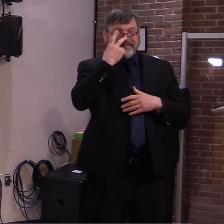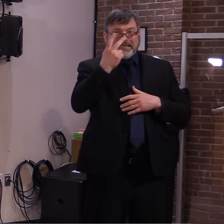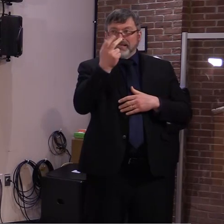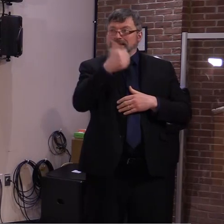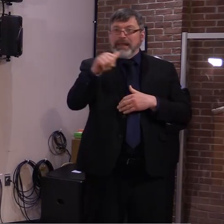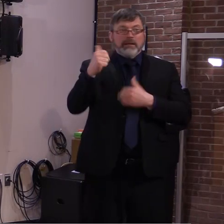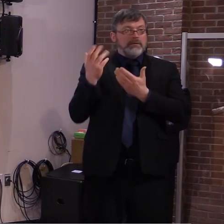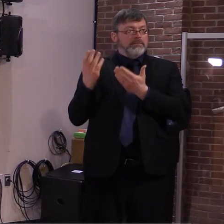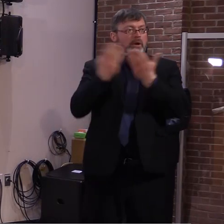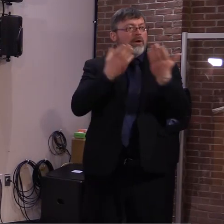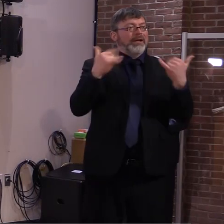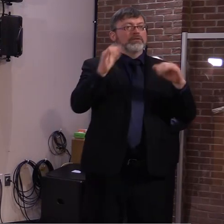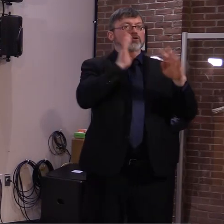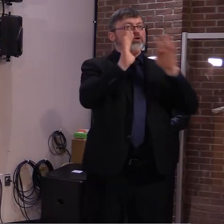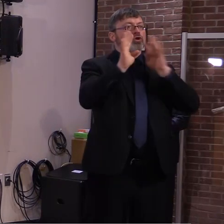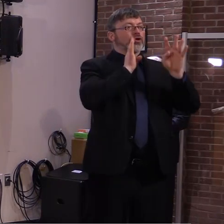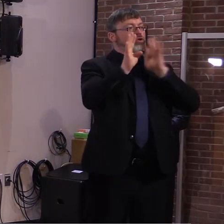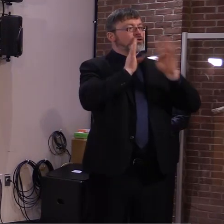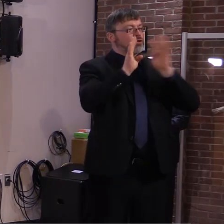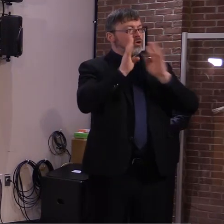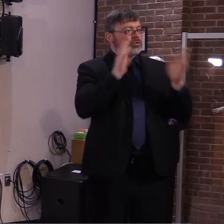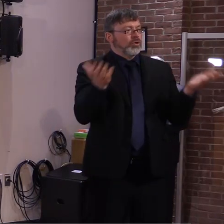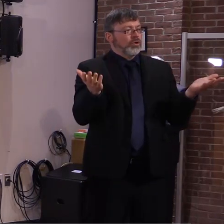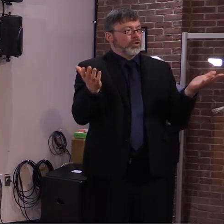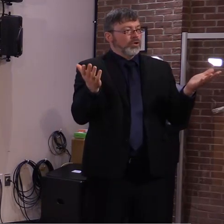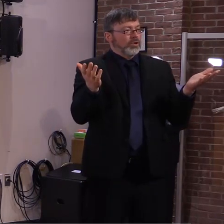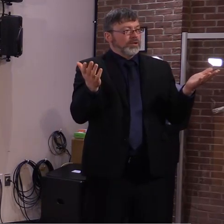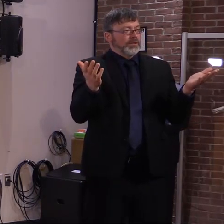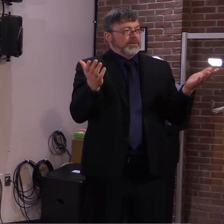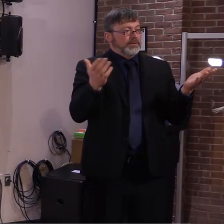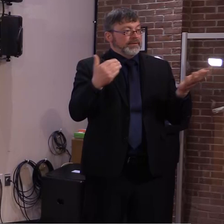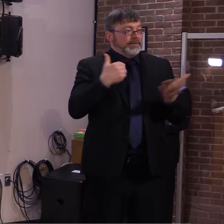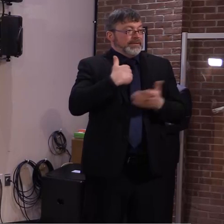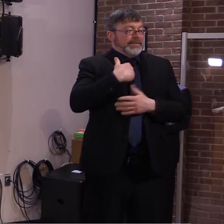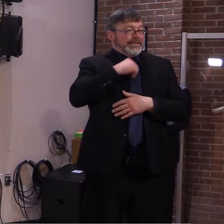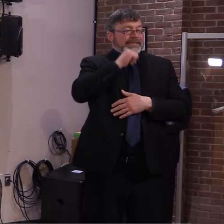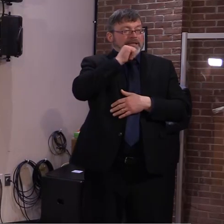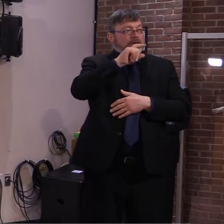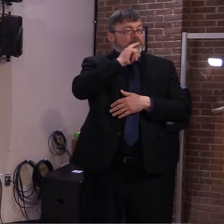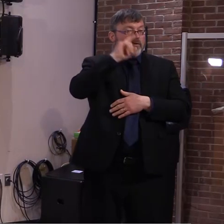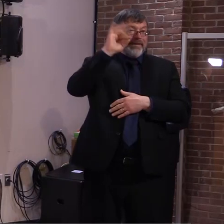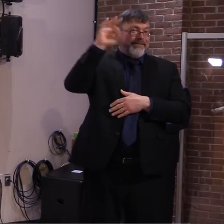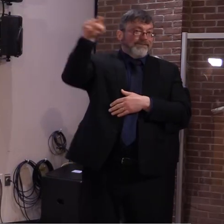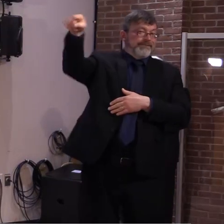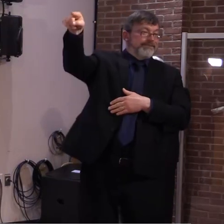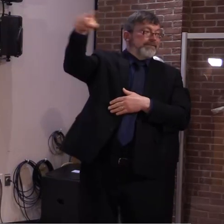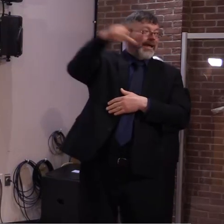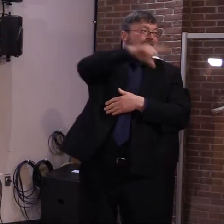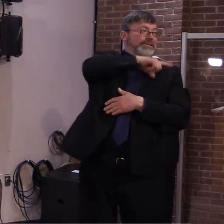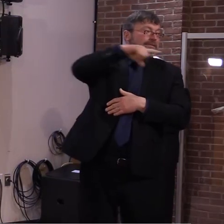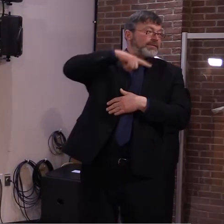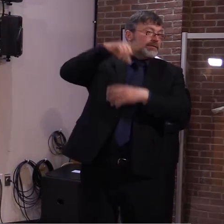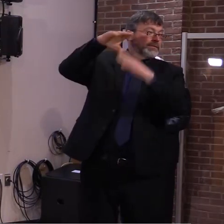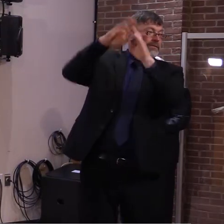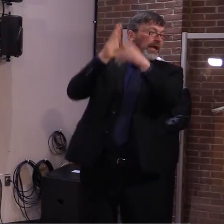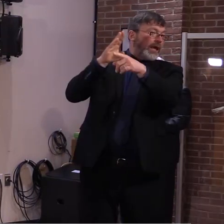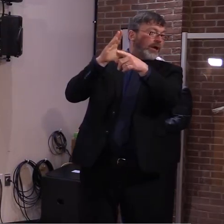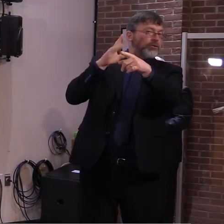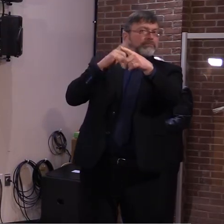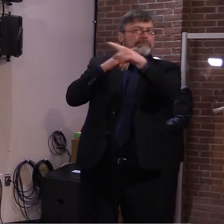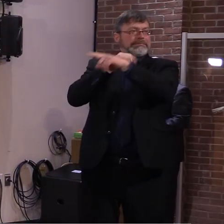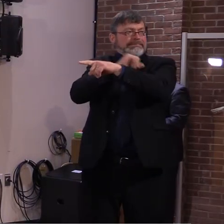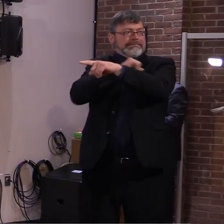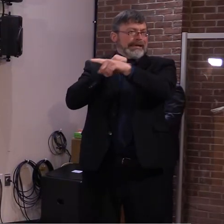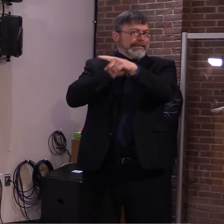the House is proposing this or whether the Senate has a say in this or whether it's a bill they're trying to pass. I just don't know